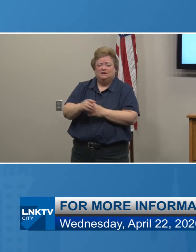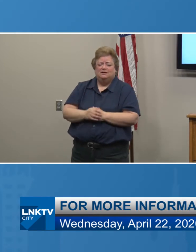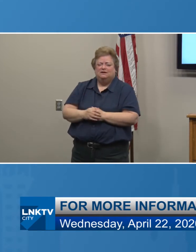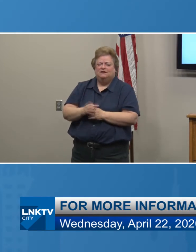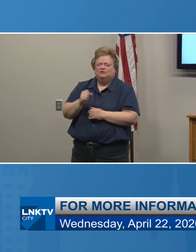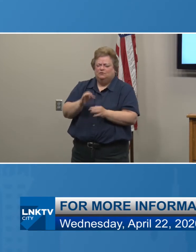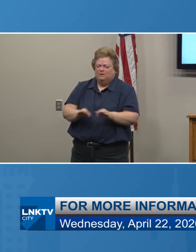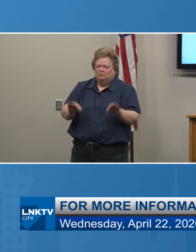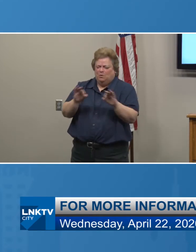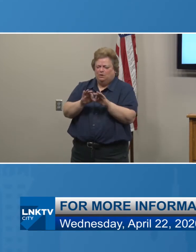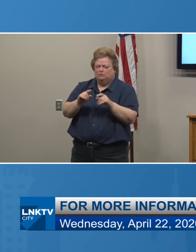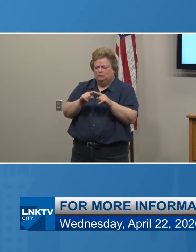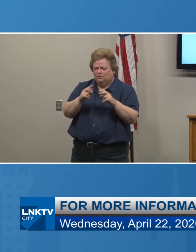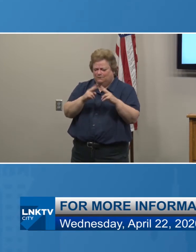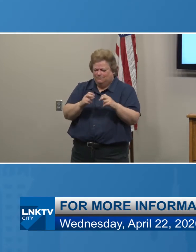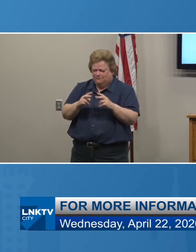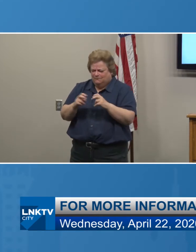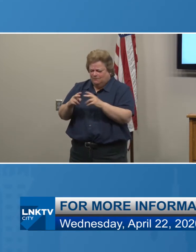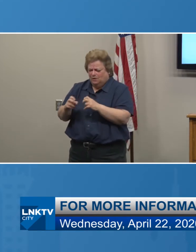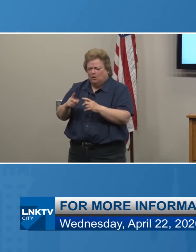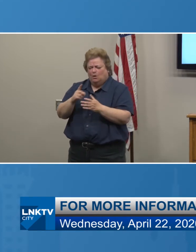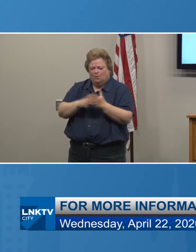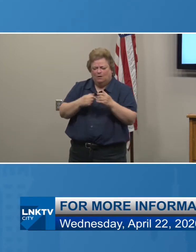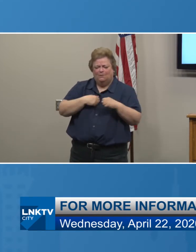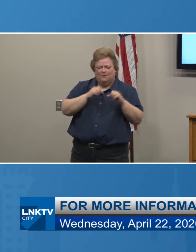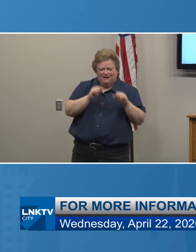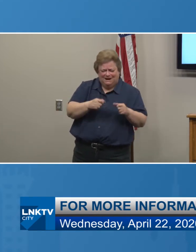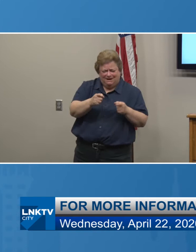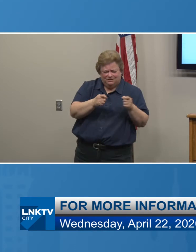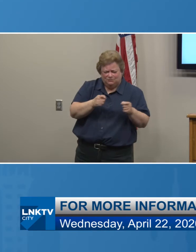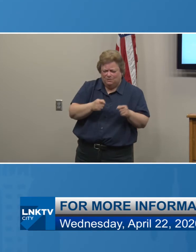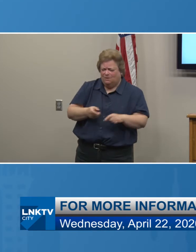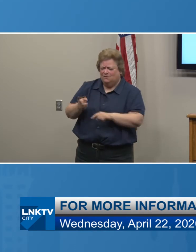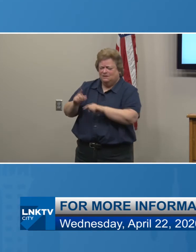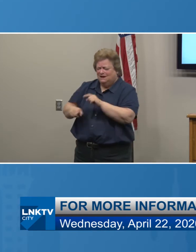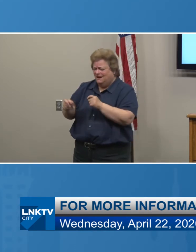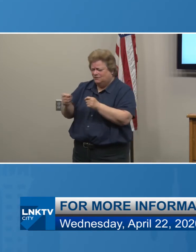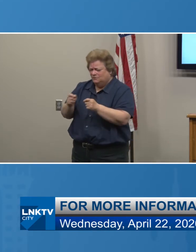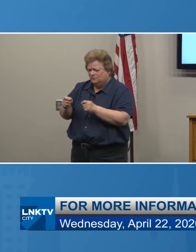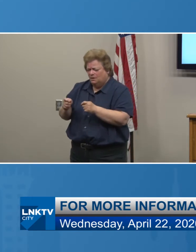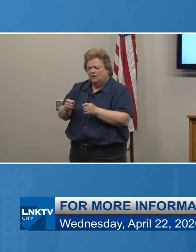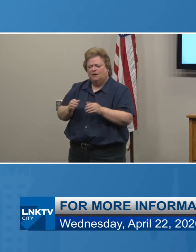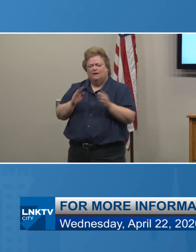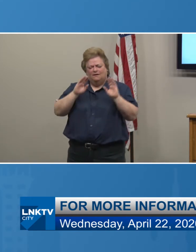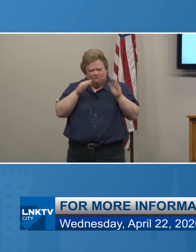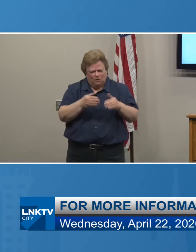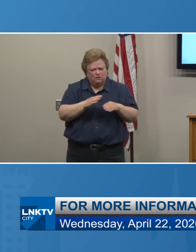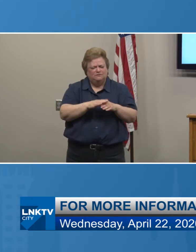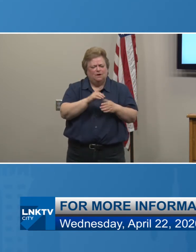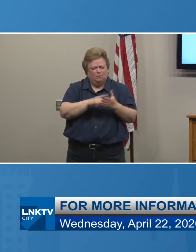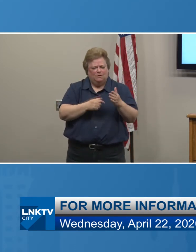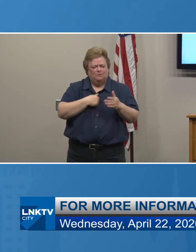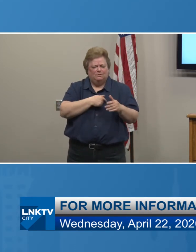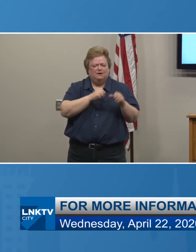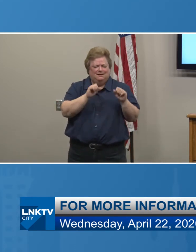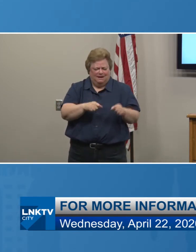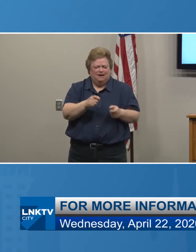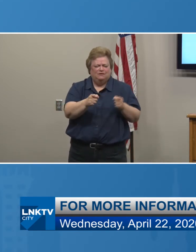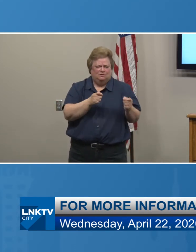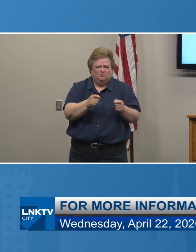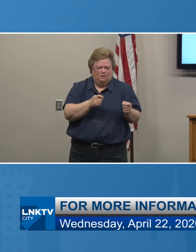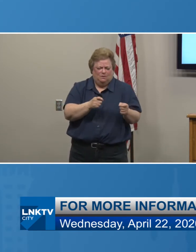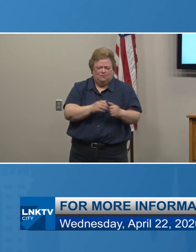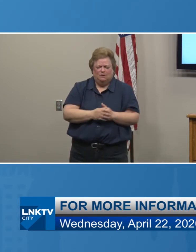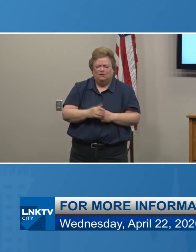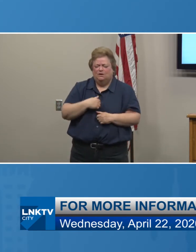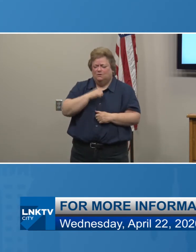to sort out what we can and can't control and to focus on what we can control. We don't have much